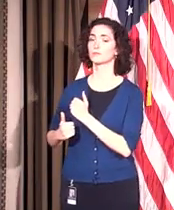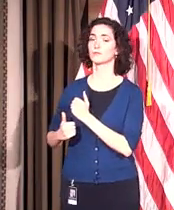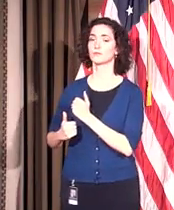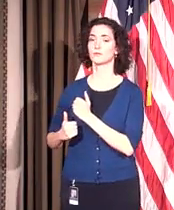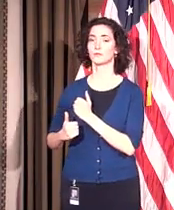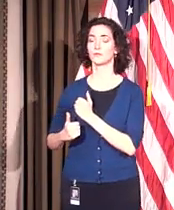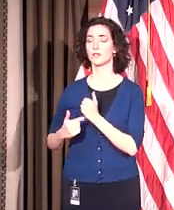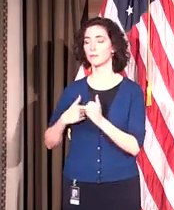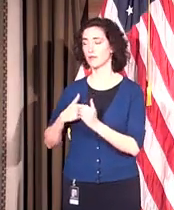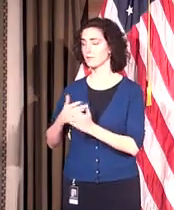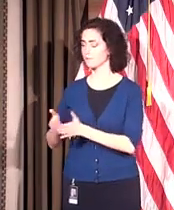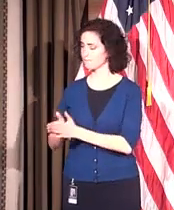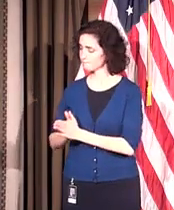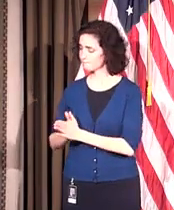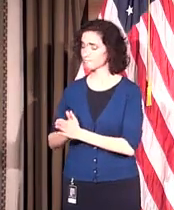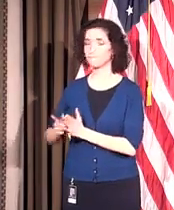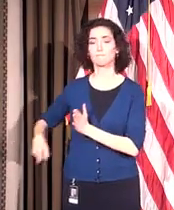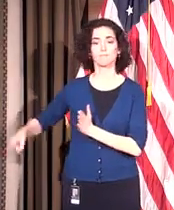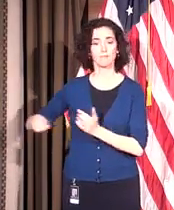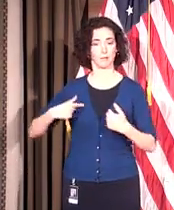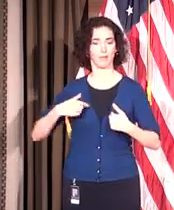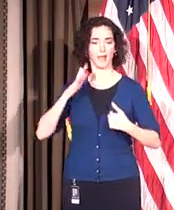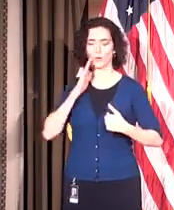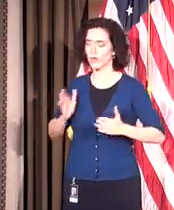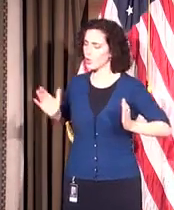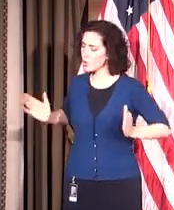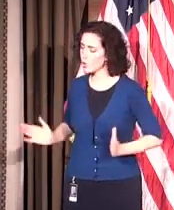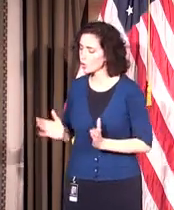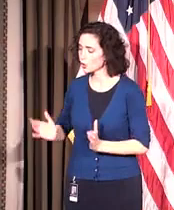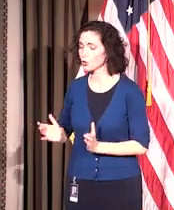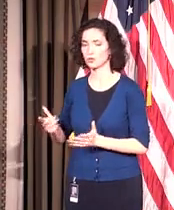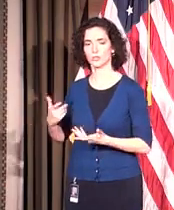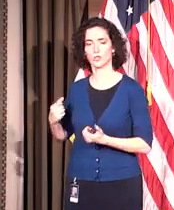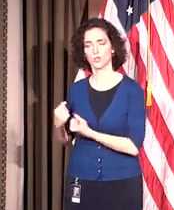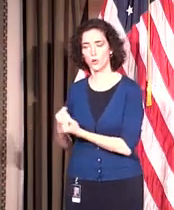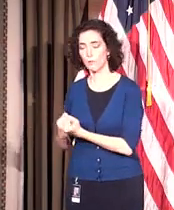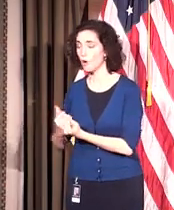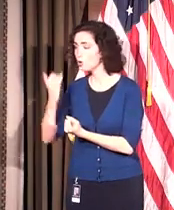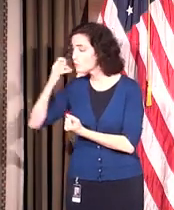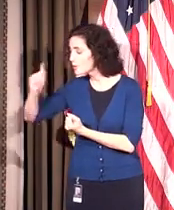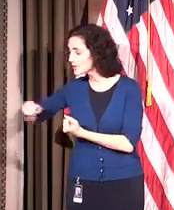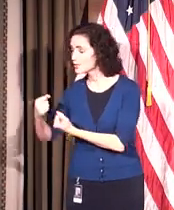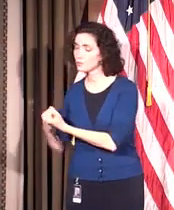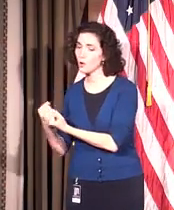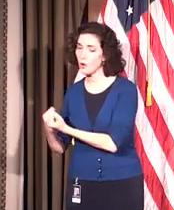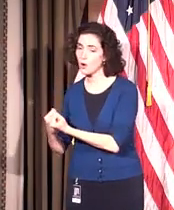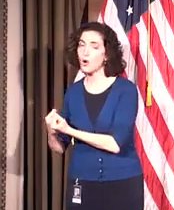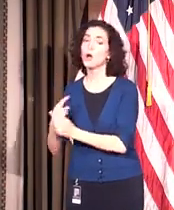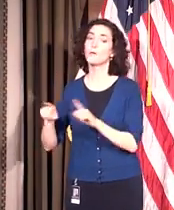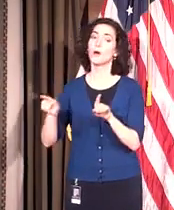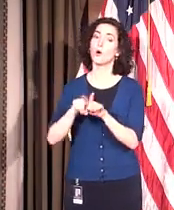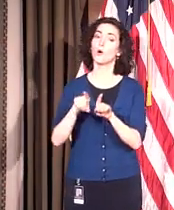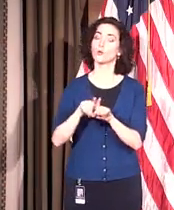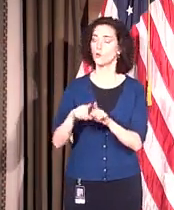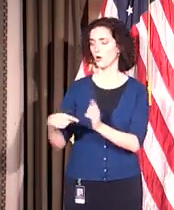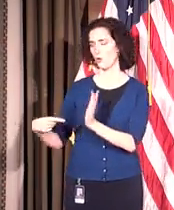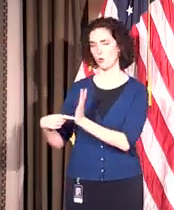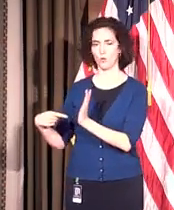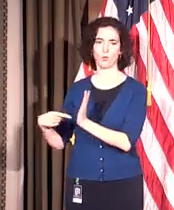I will encourage and support them in their times of need, but also hold them